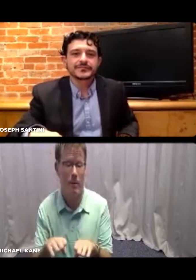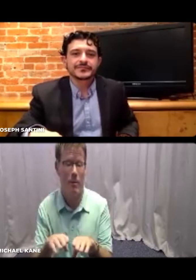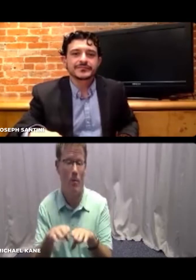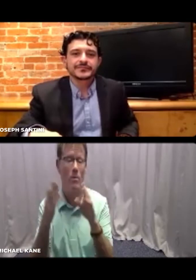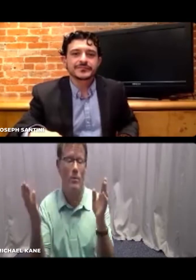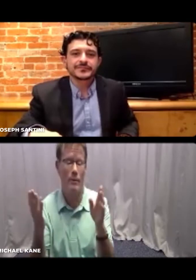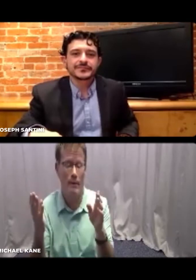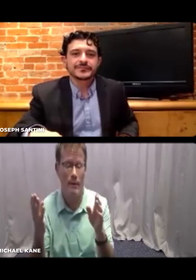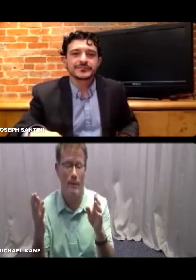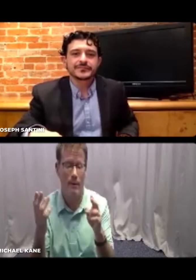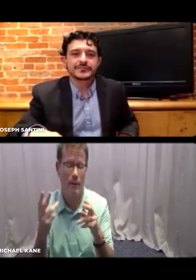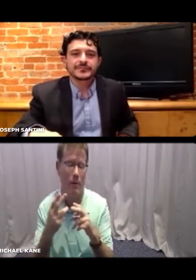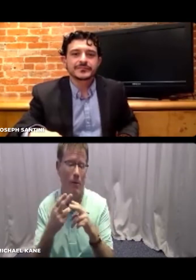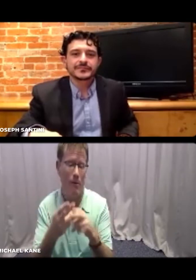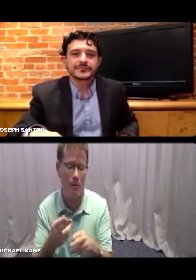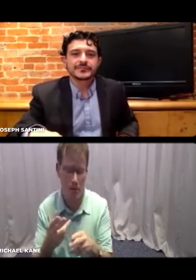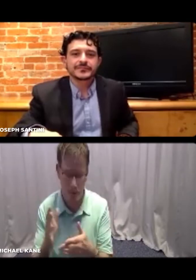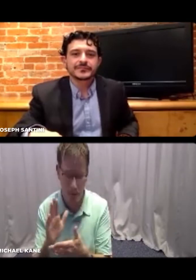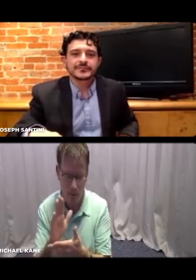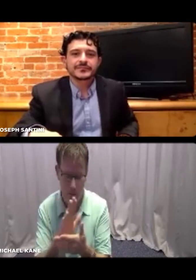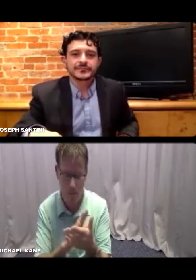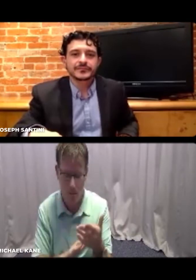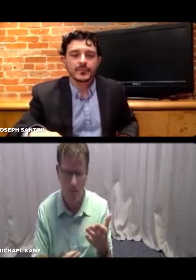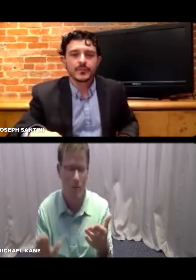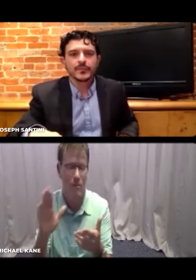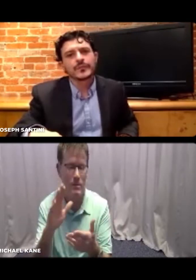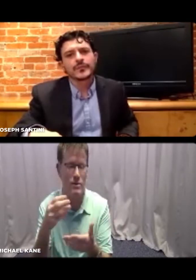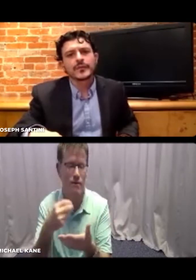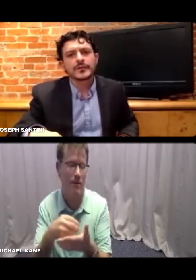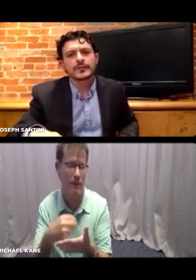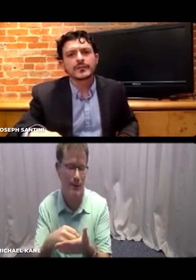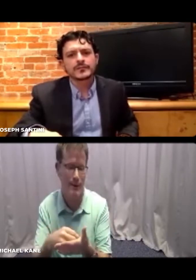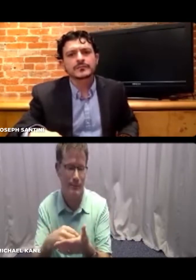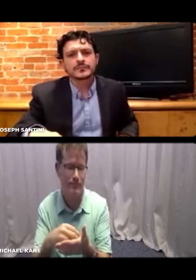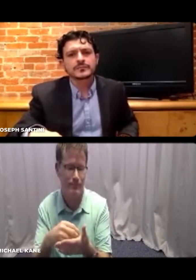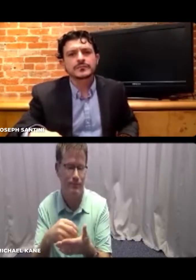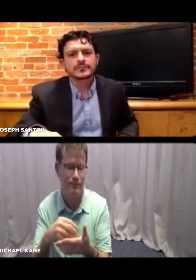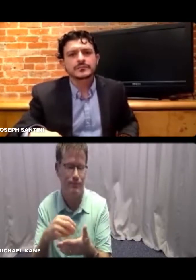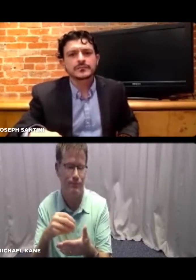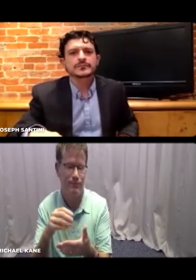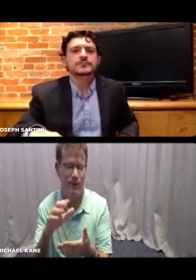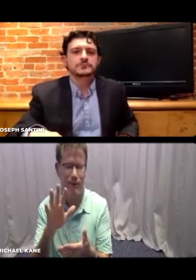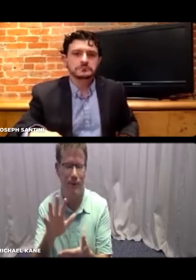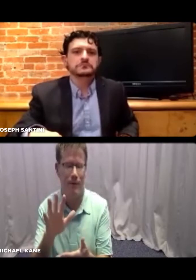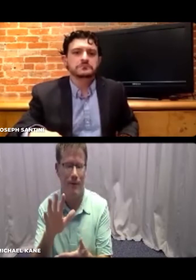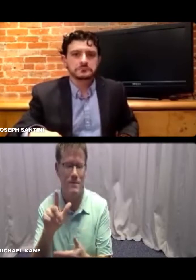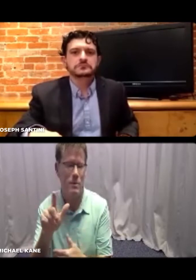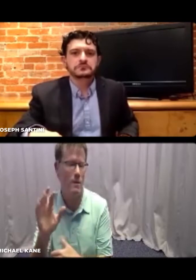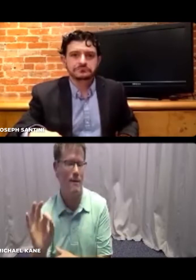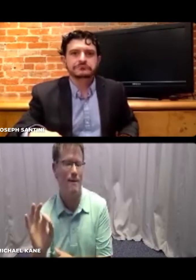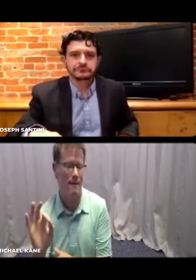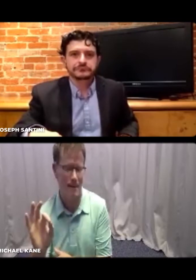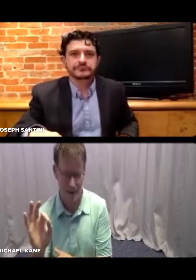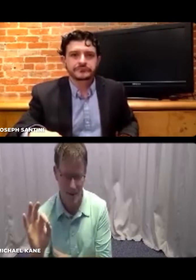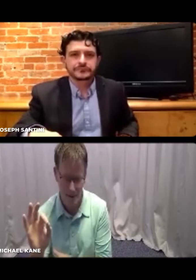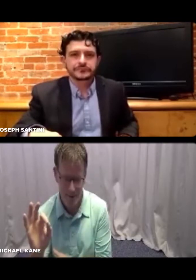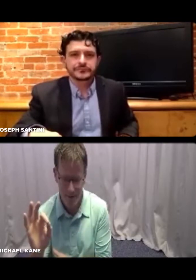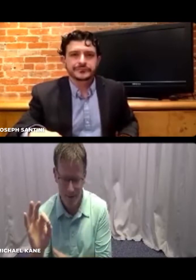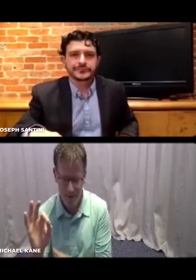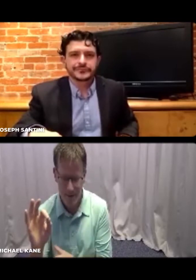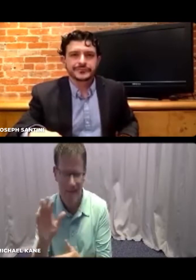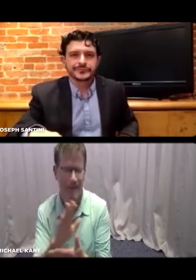Also, I encourage parents to open up a college fund, a 529 college savings